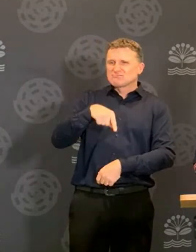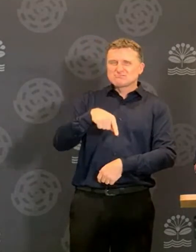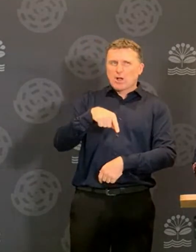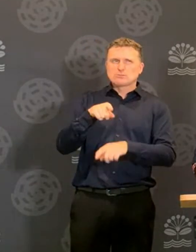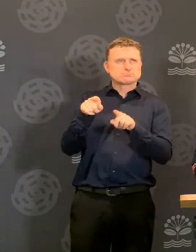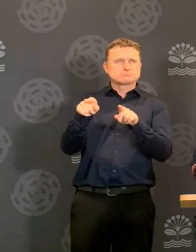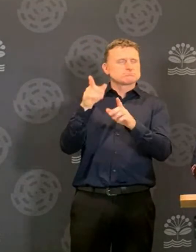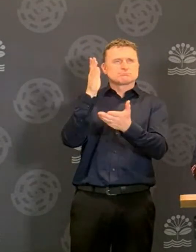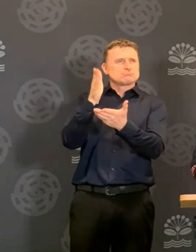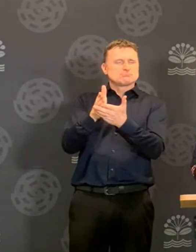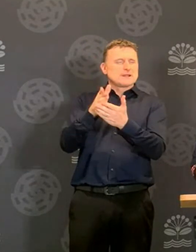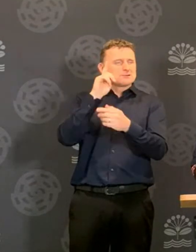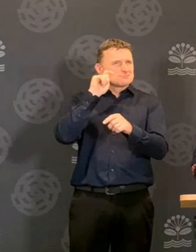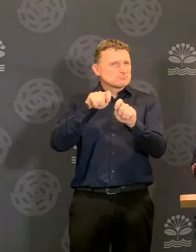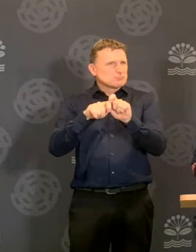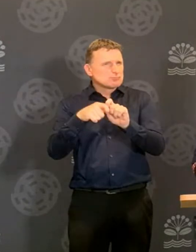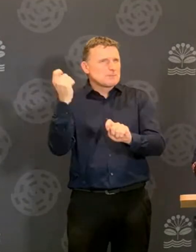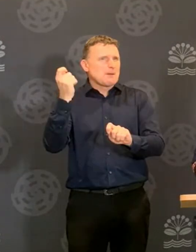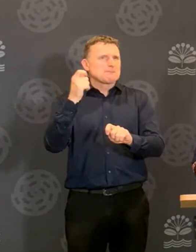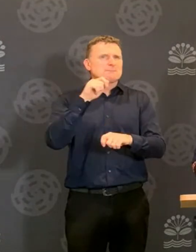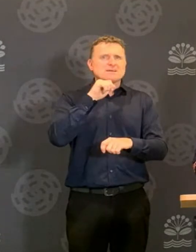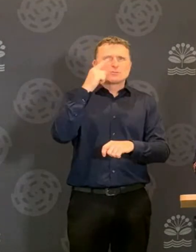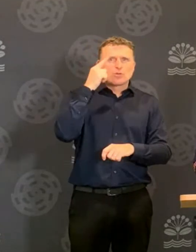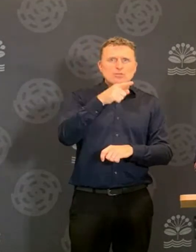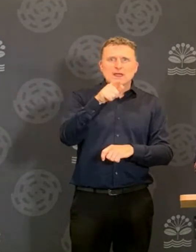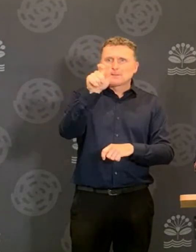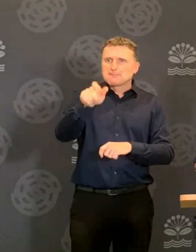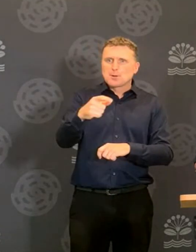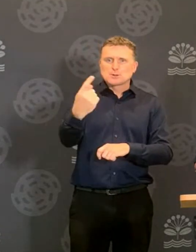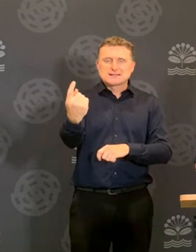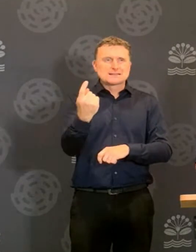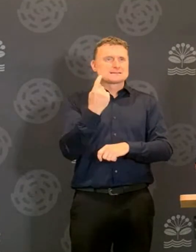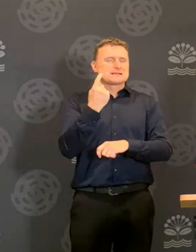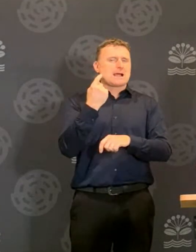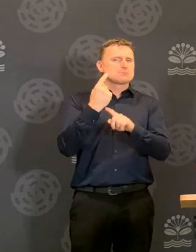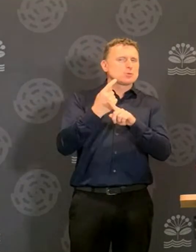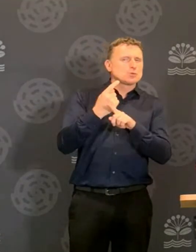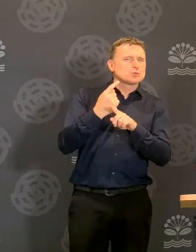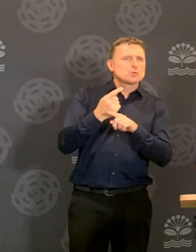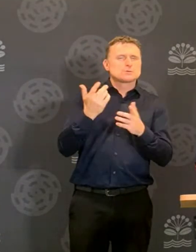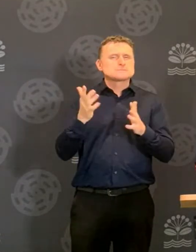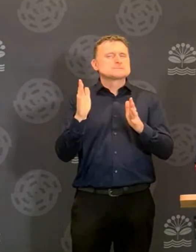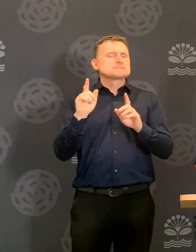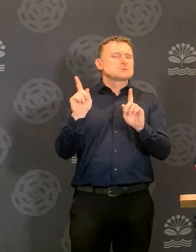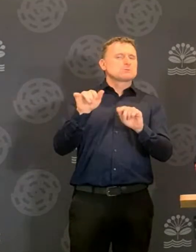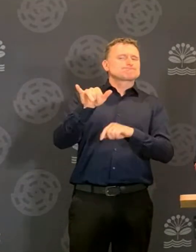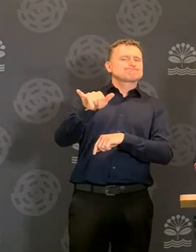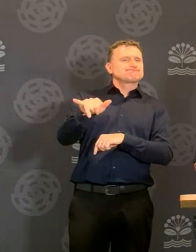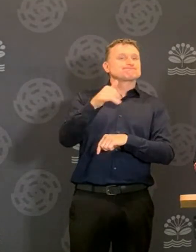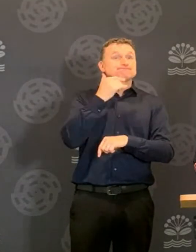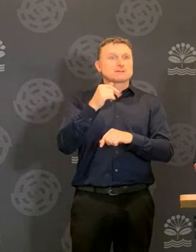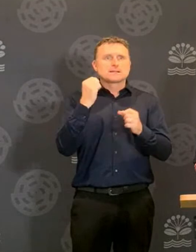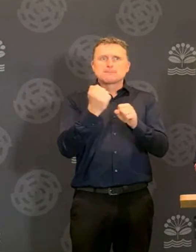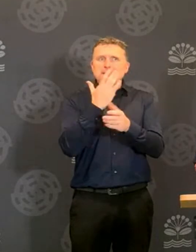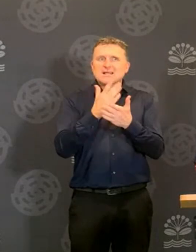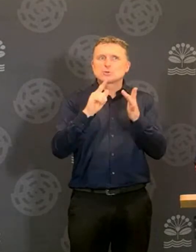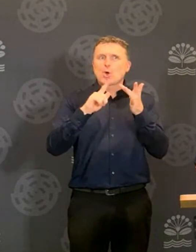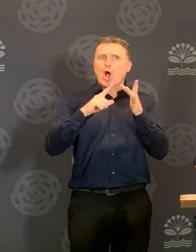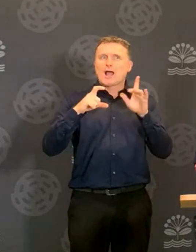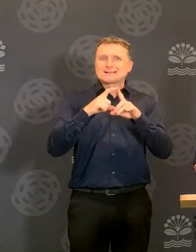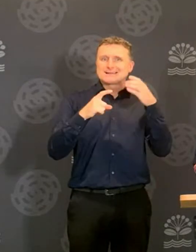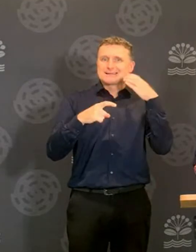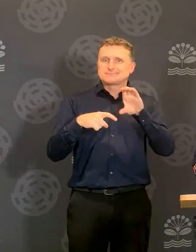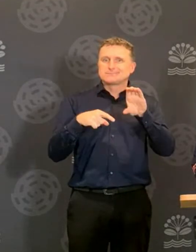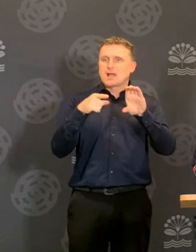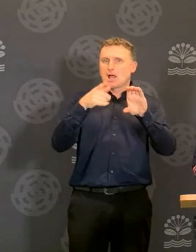you are being visited by someone in some official capacity, please make sure you check their identification. They should be able